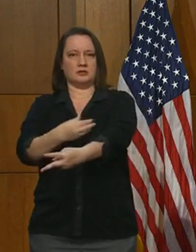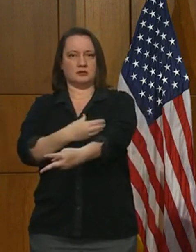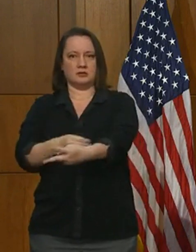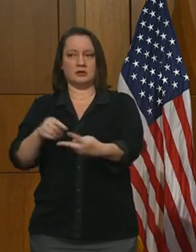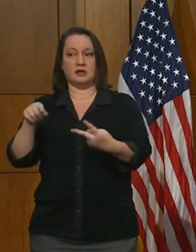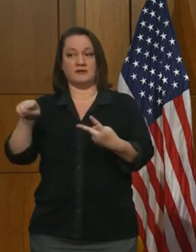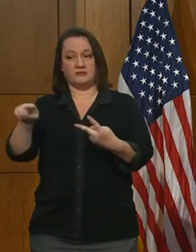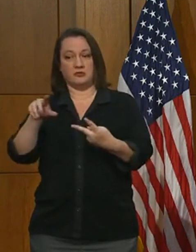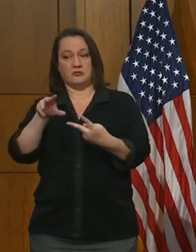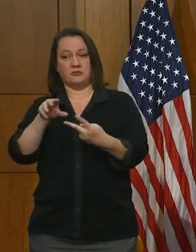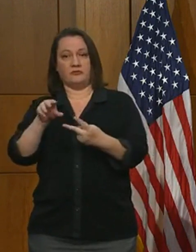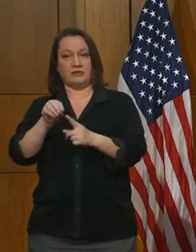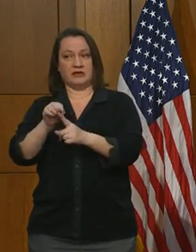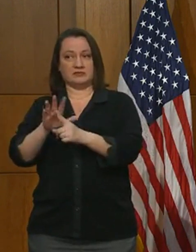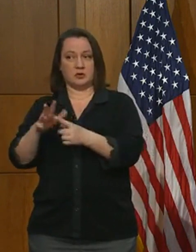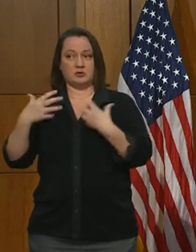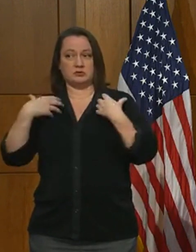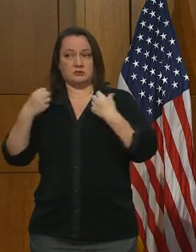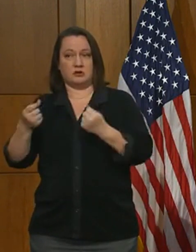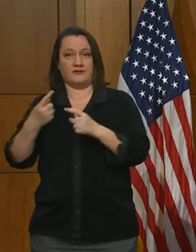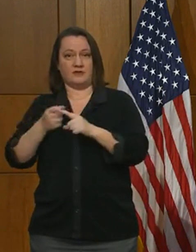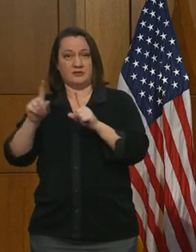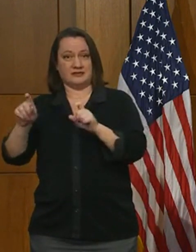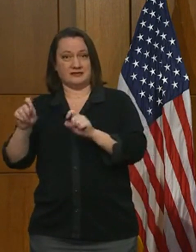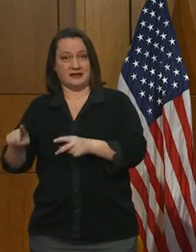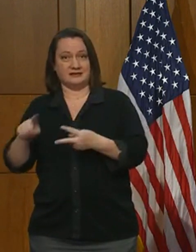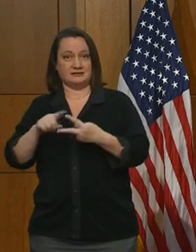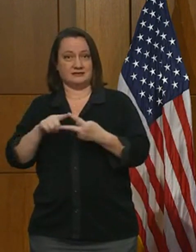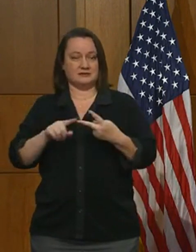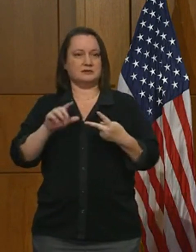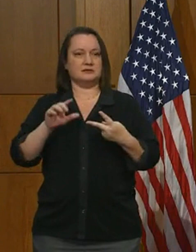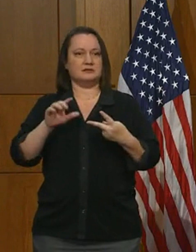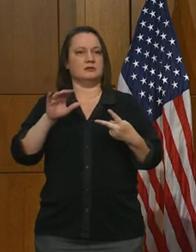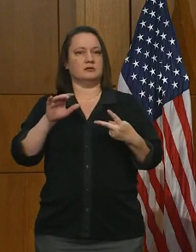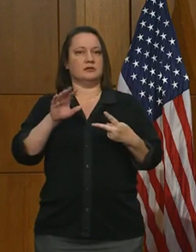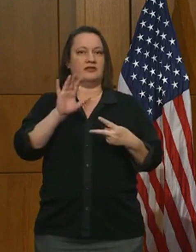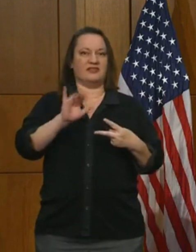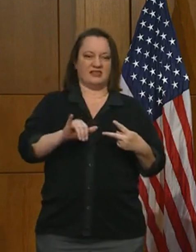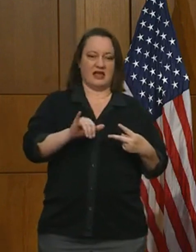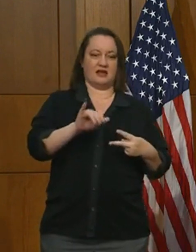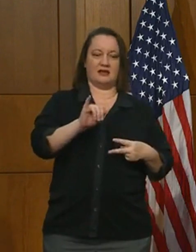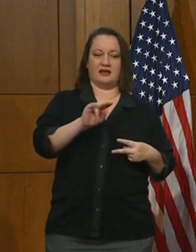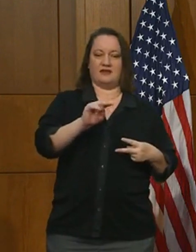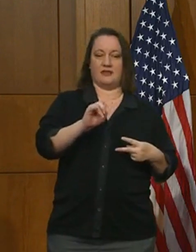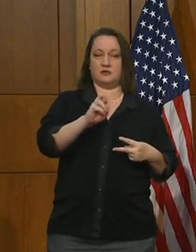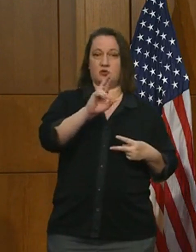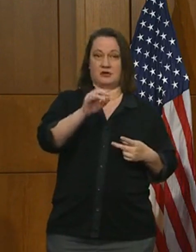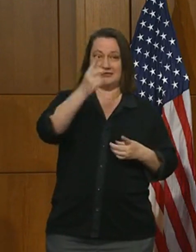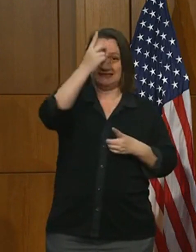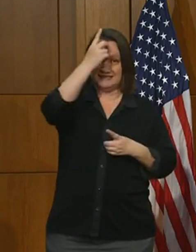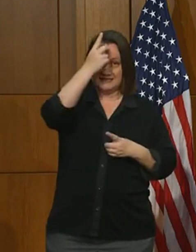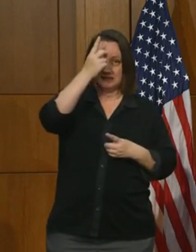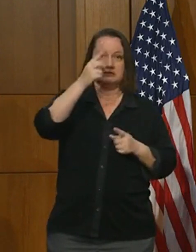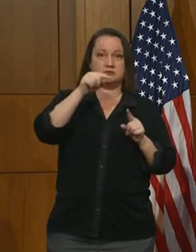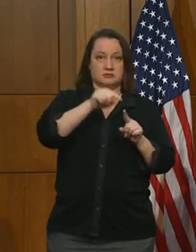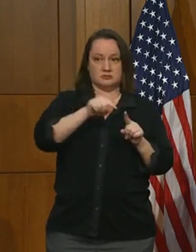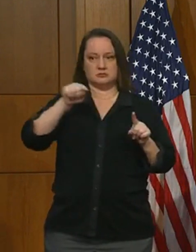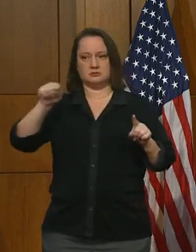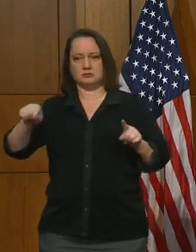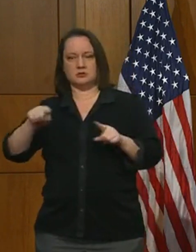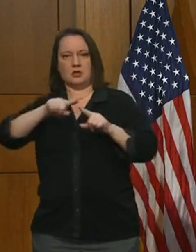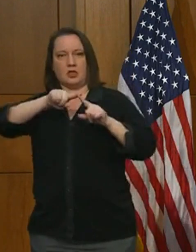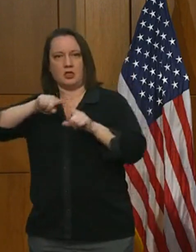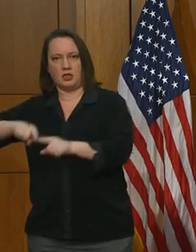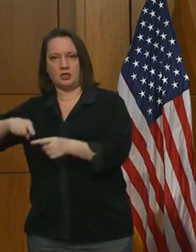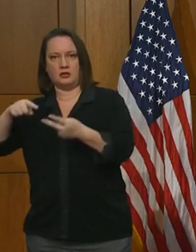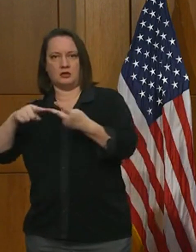exposed to it. And this is the reason why the antibody test is important, because this inflammatory process in children is